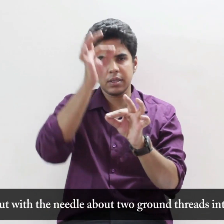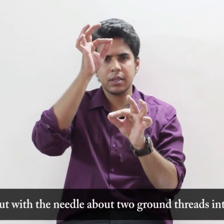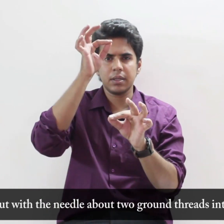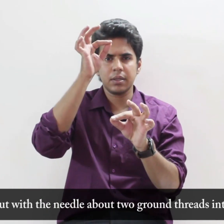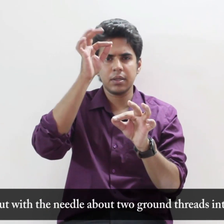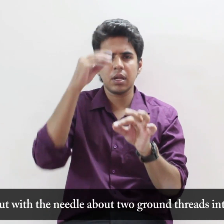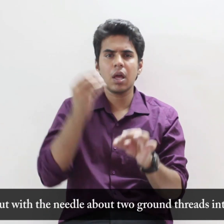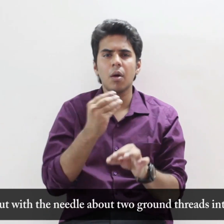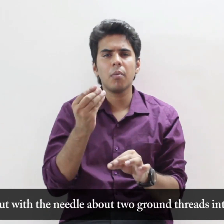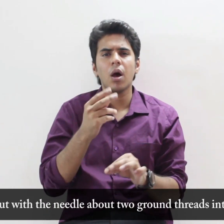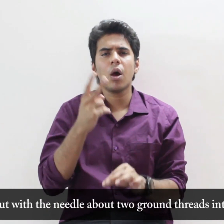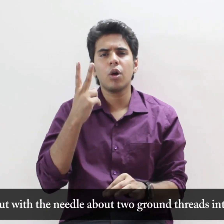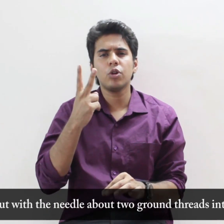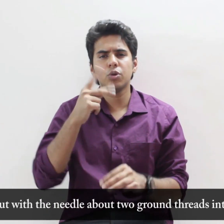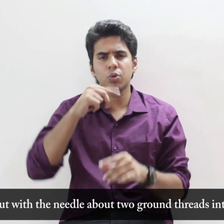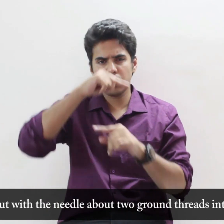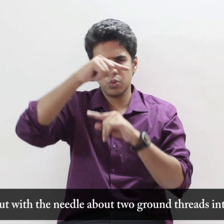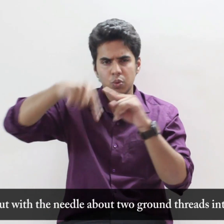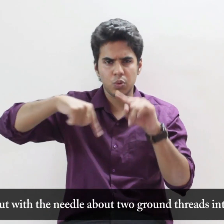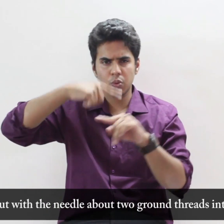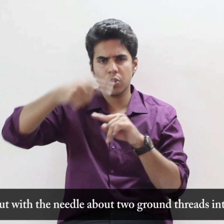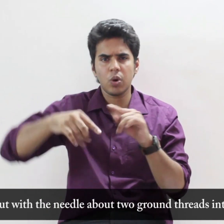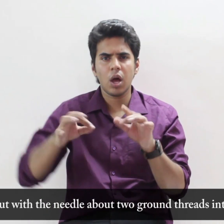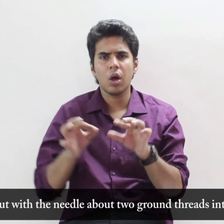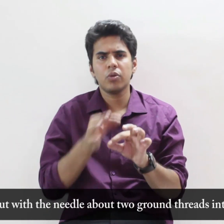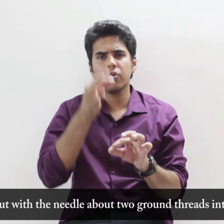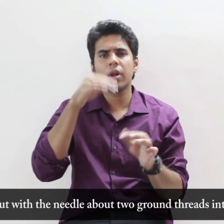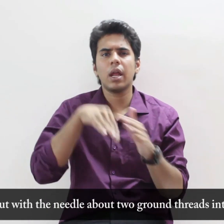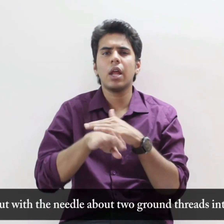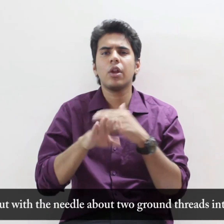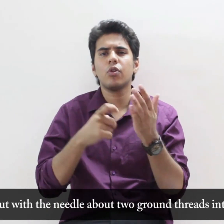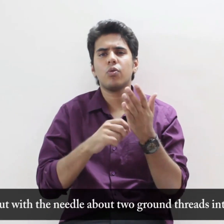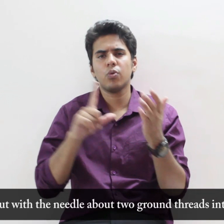take out with the needle about 2 ground threads into the roll.